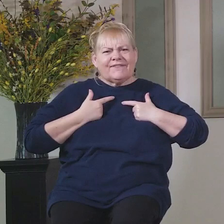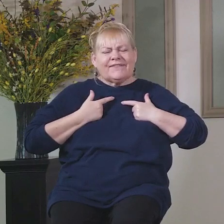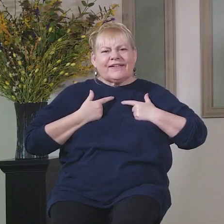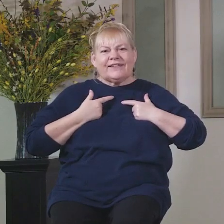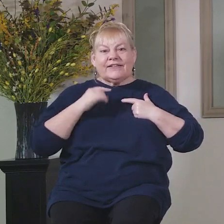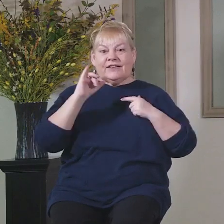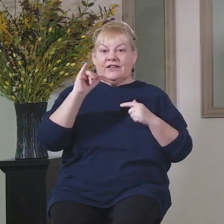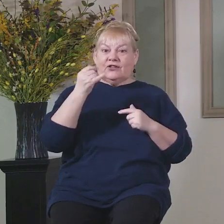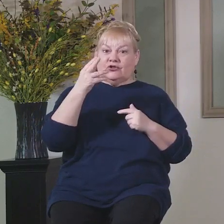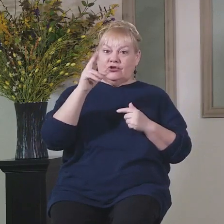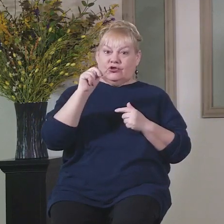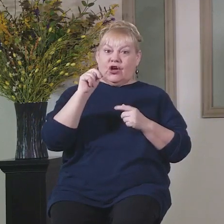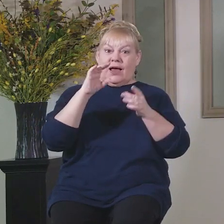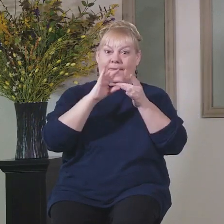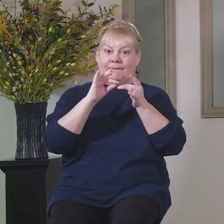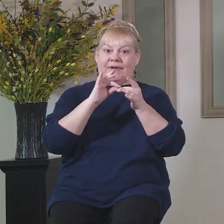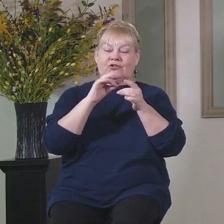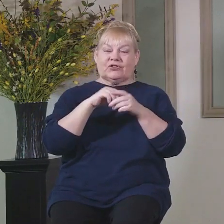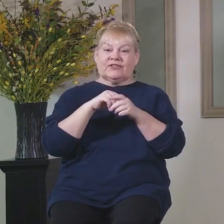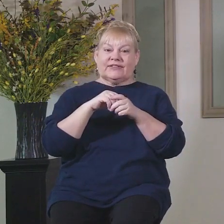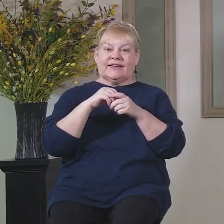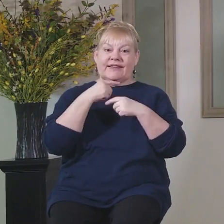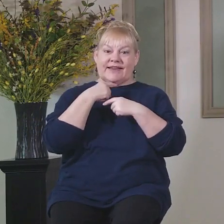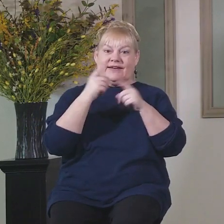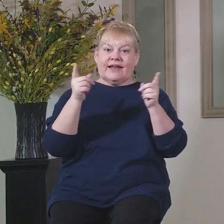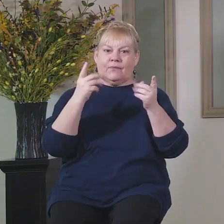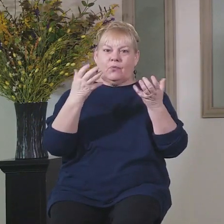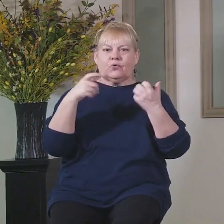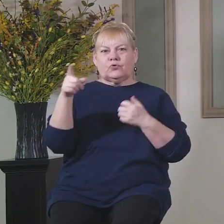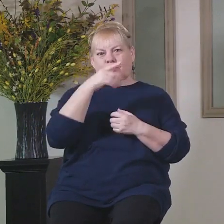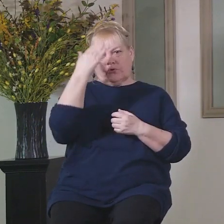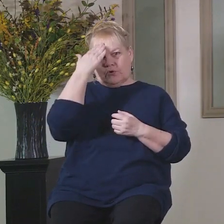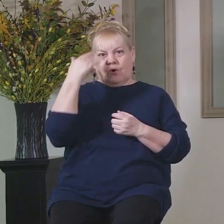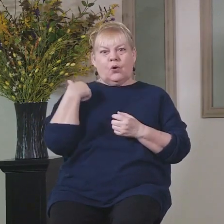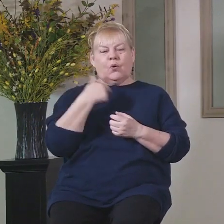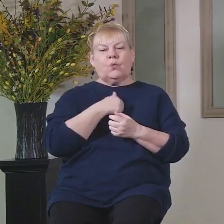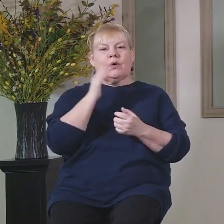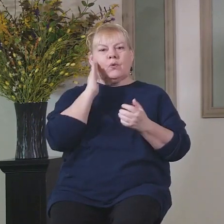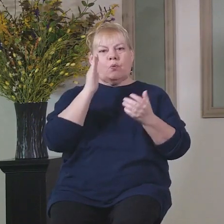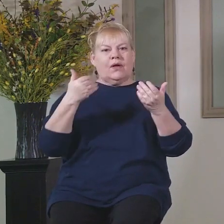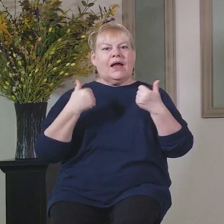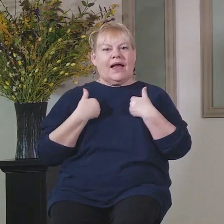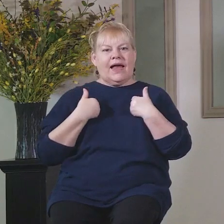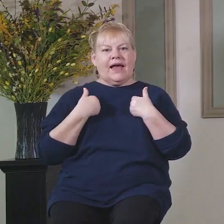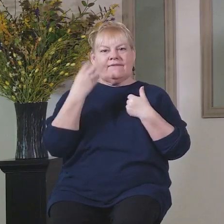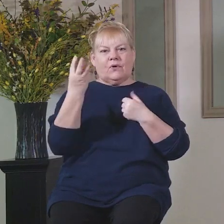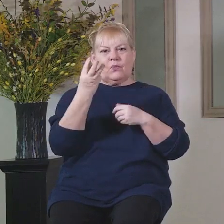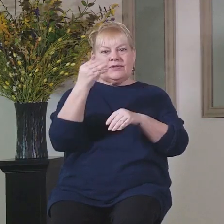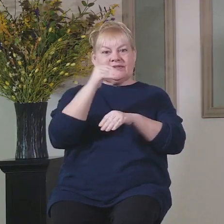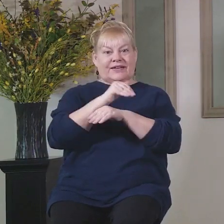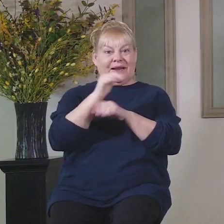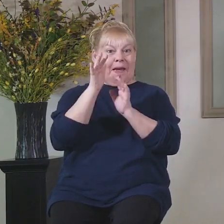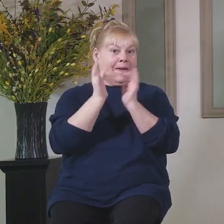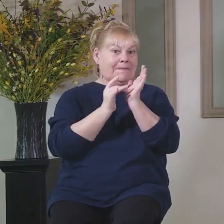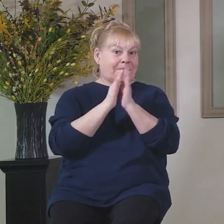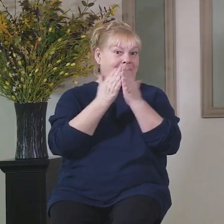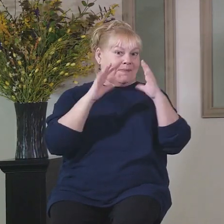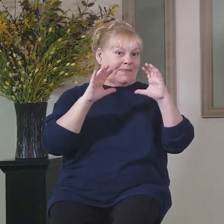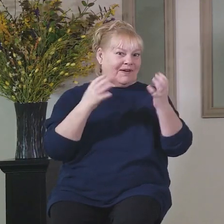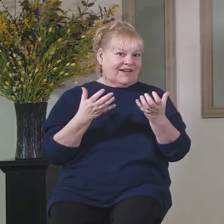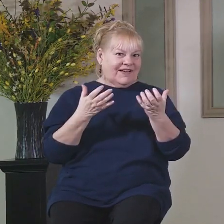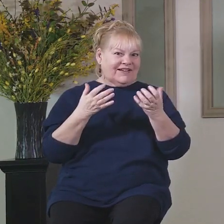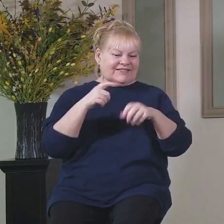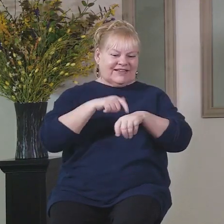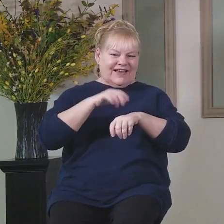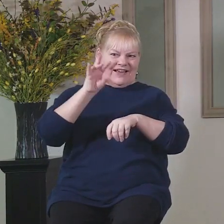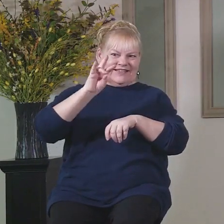As John mentioned in the announcements, we want you to know that we're going to be having a Wednesday night Bible class at